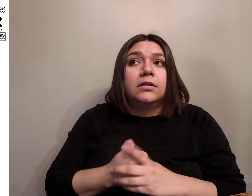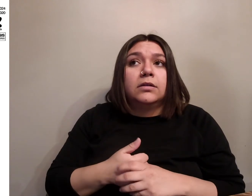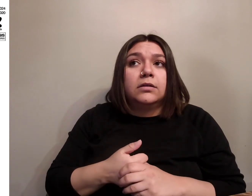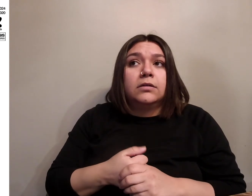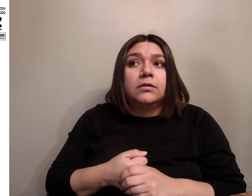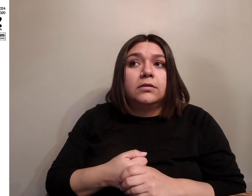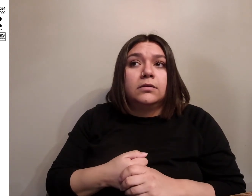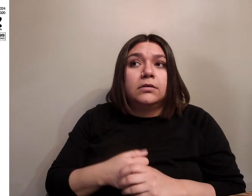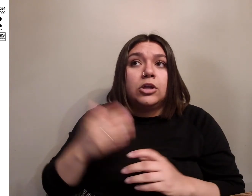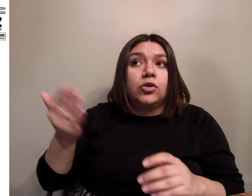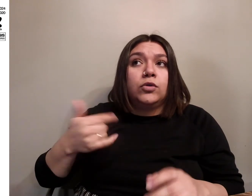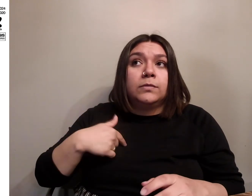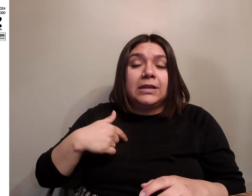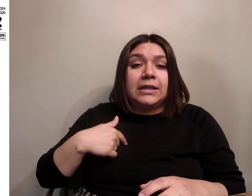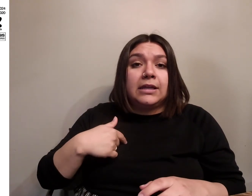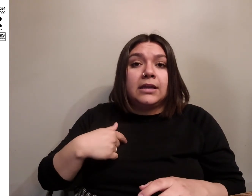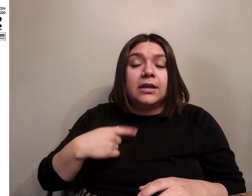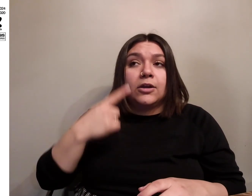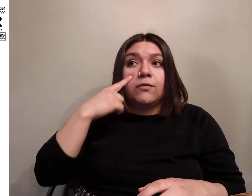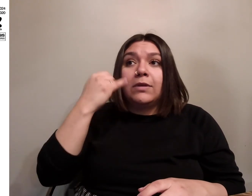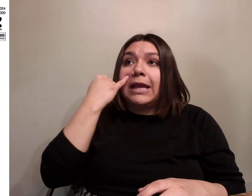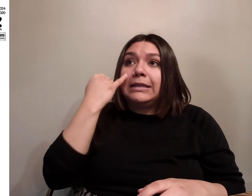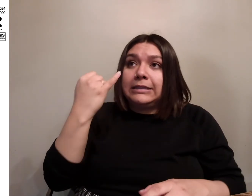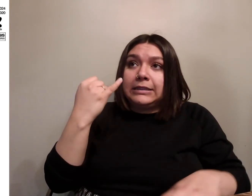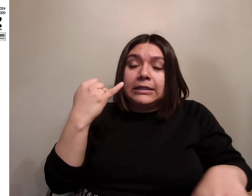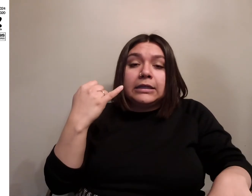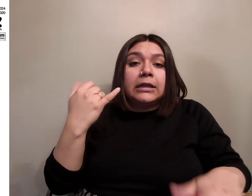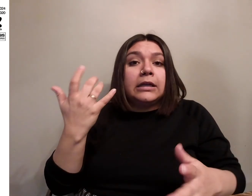introduced me to the